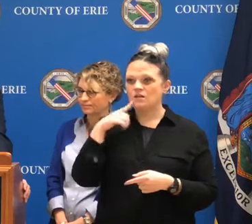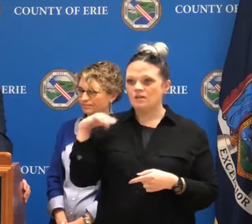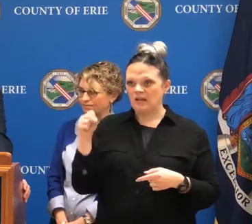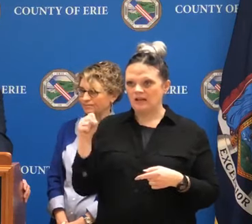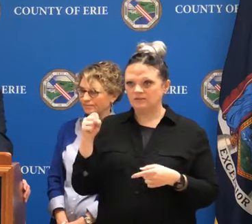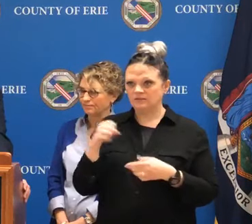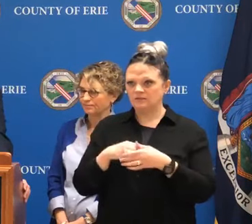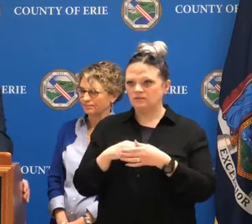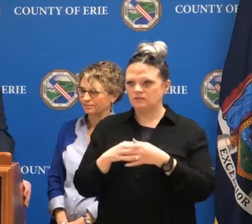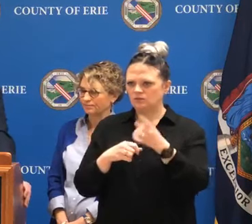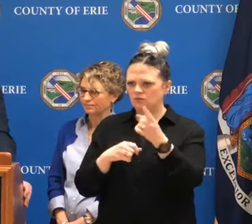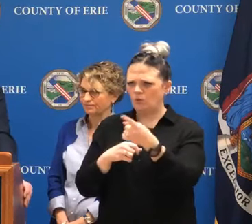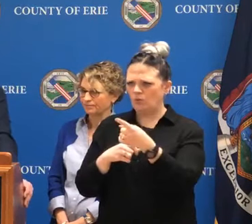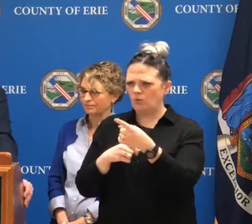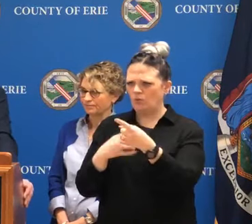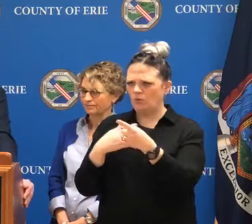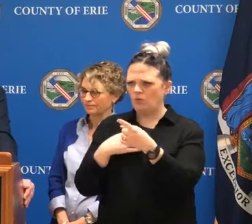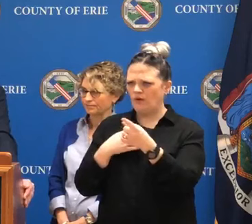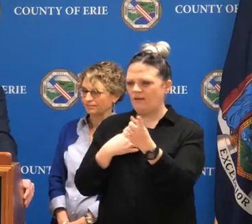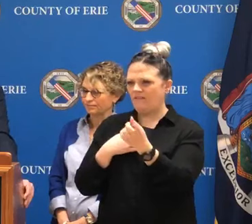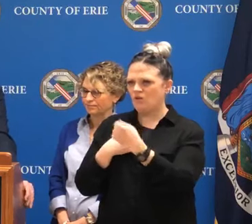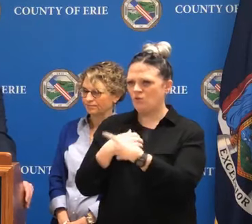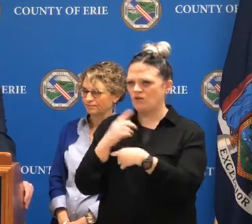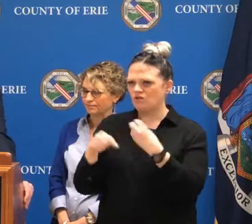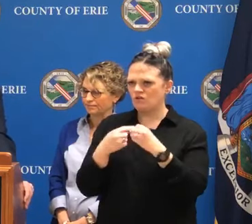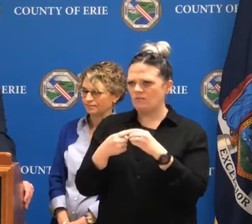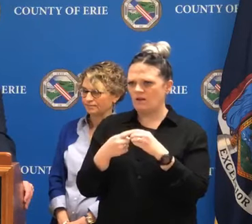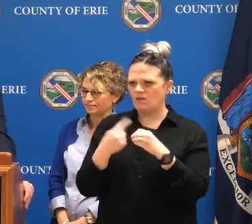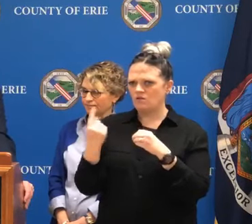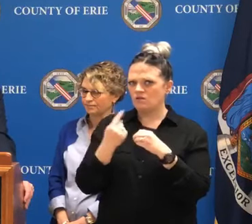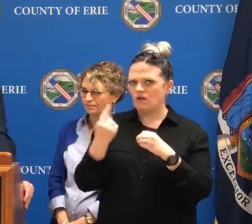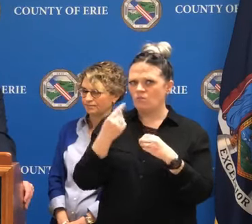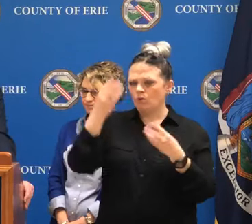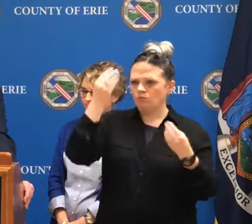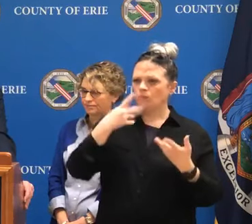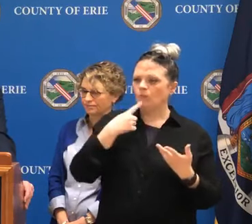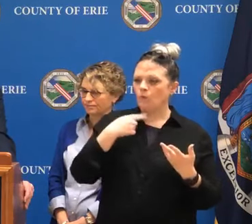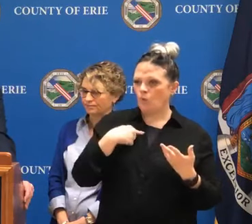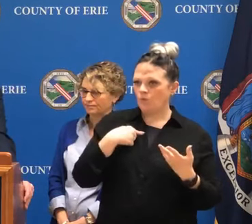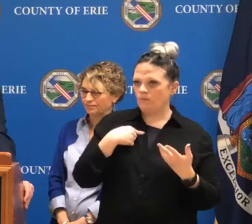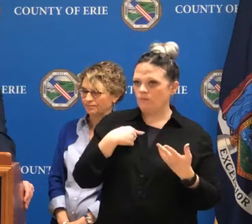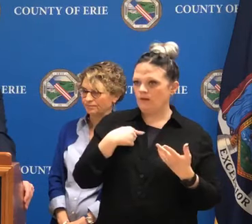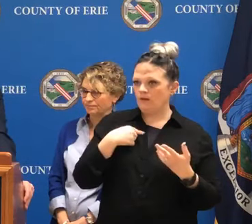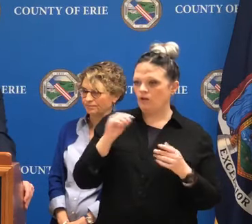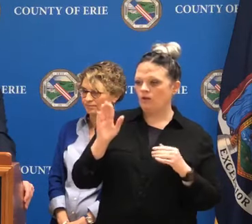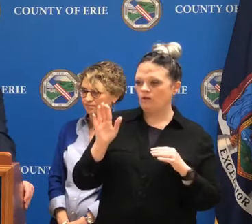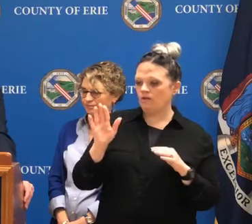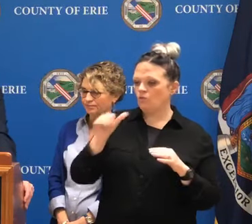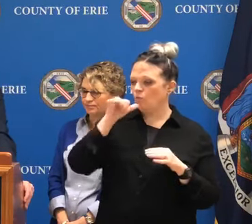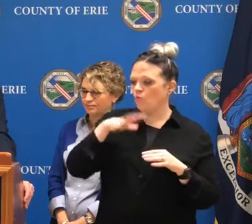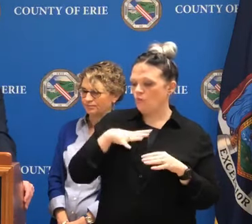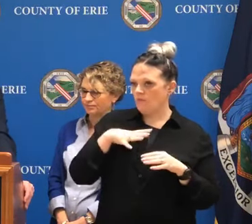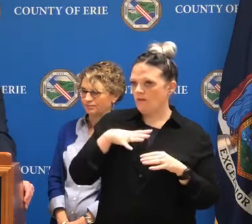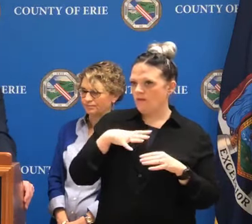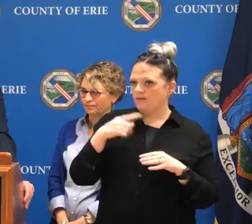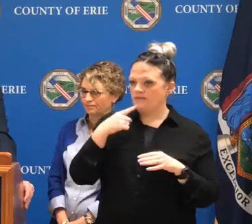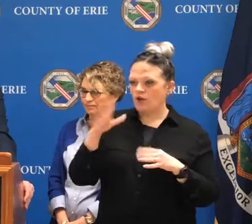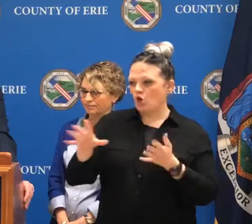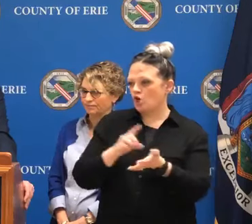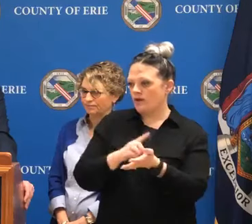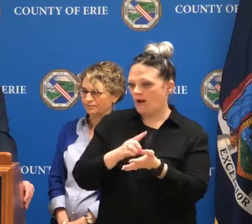To that point, I do have a question regarding someone who told me that she was told by her primary care doctor when she wanted to